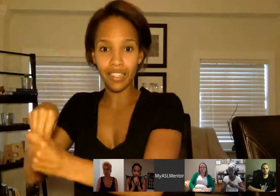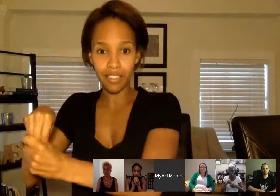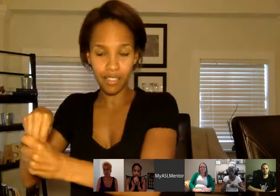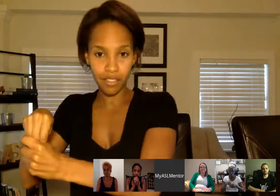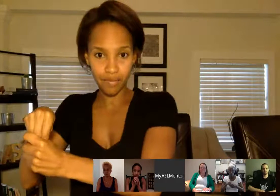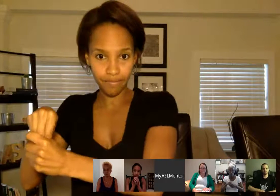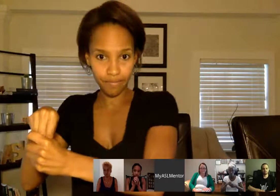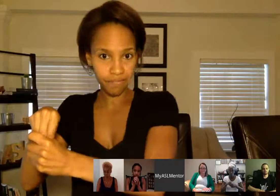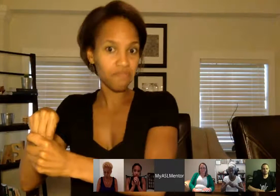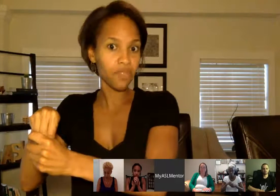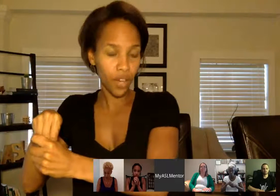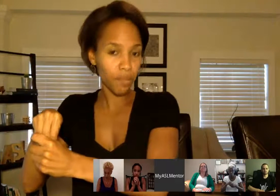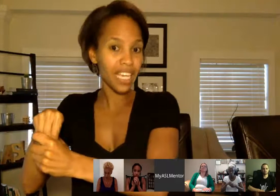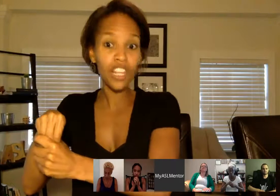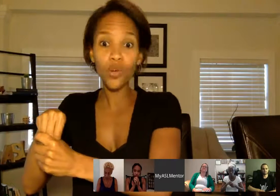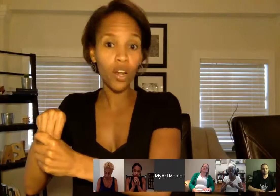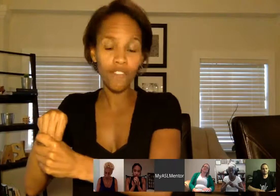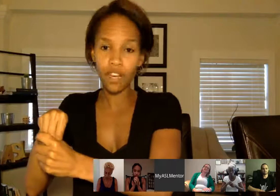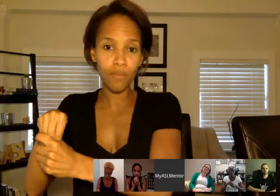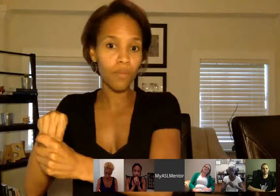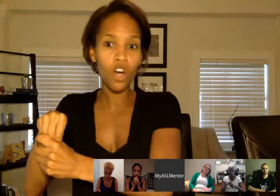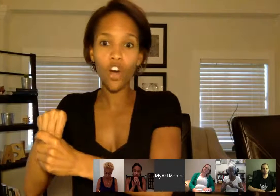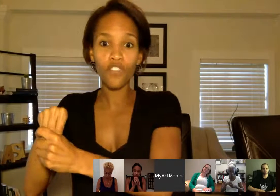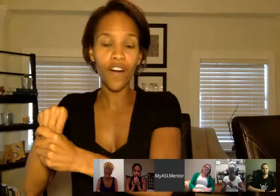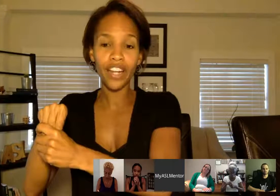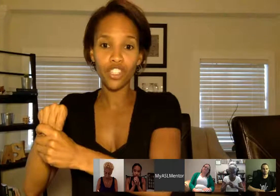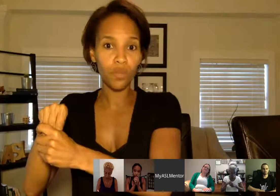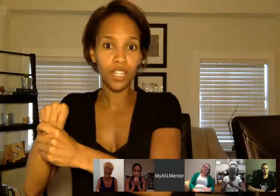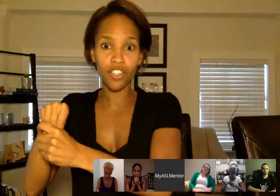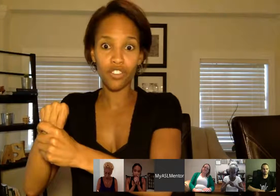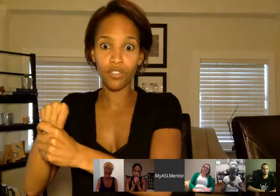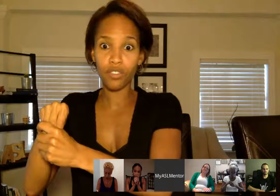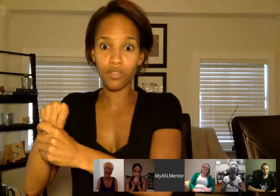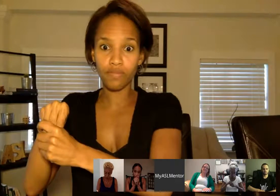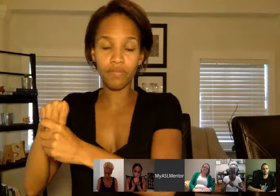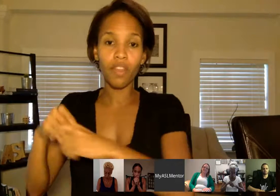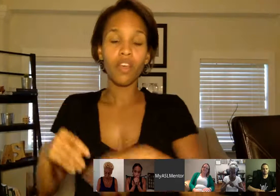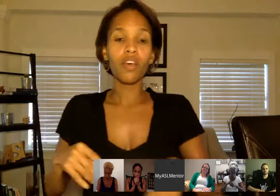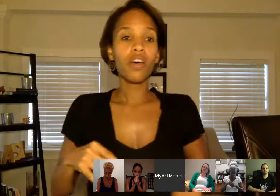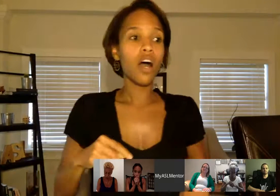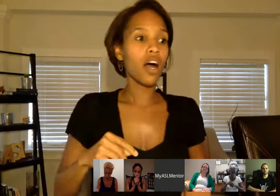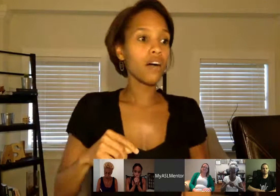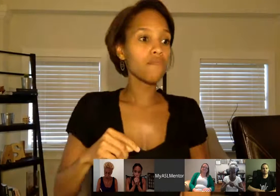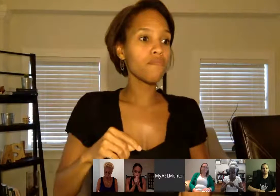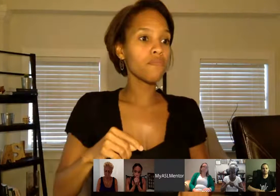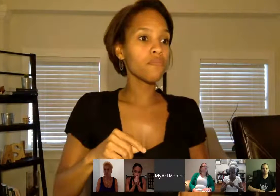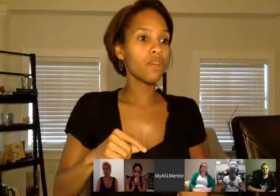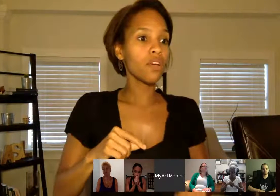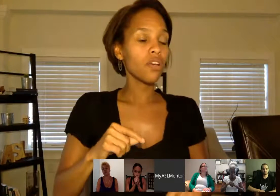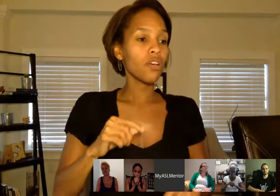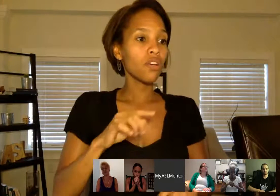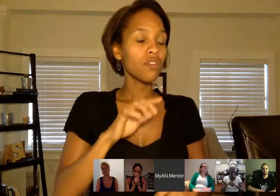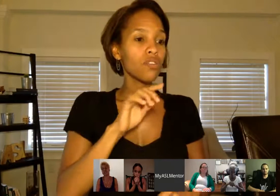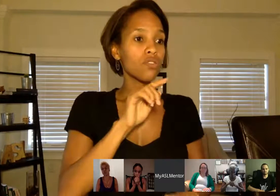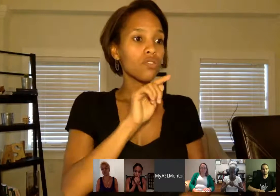in this. Okay, but either one of them are fine interpretations.